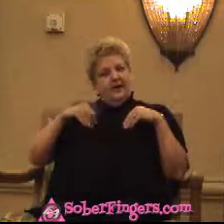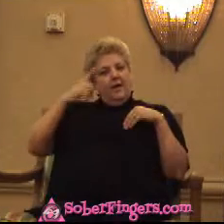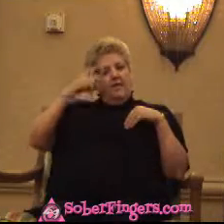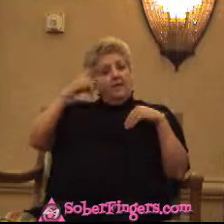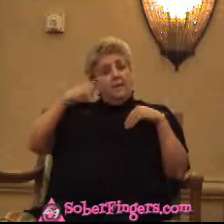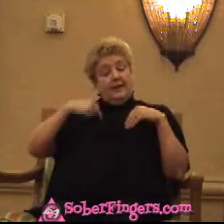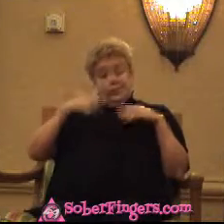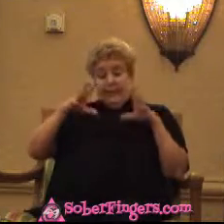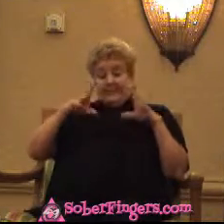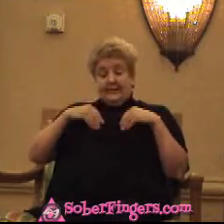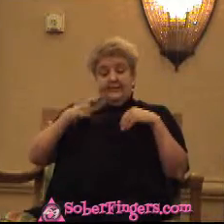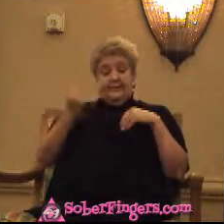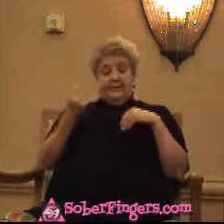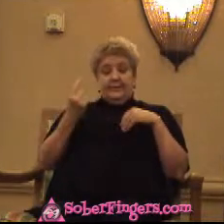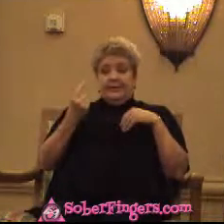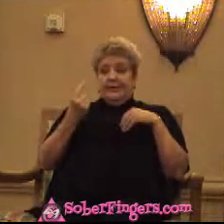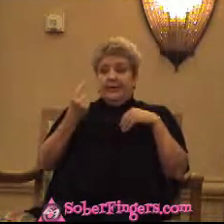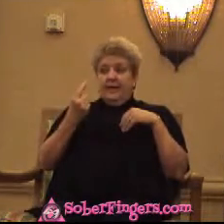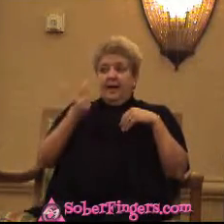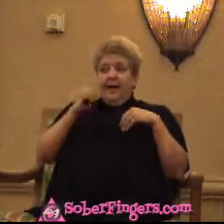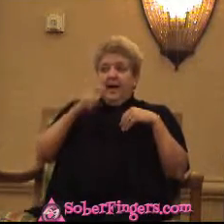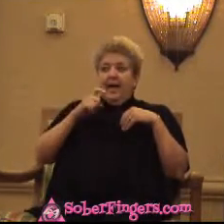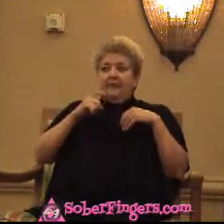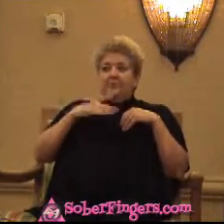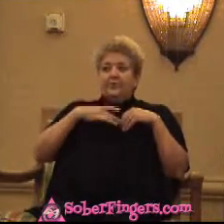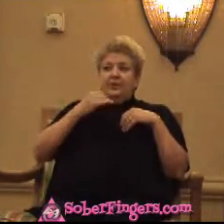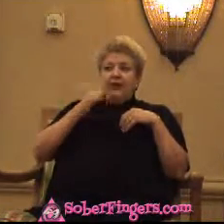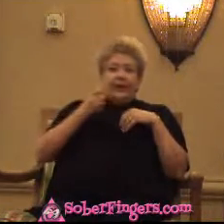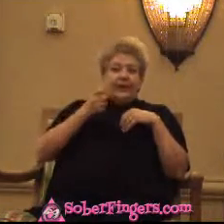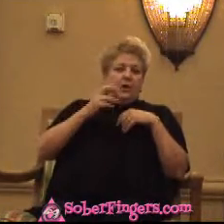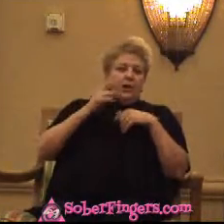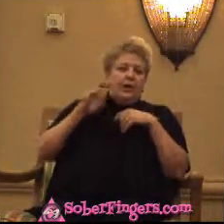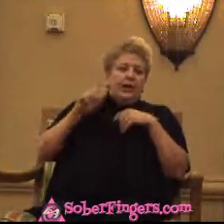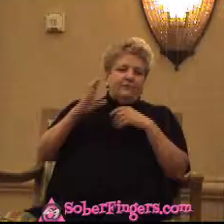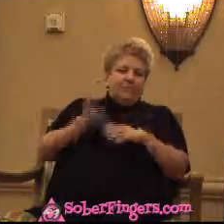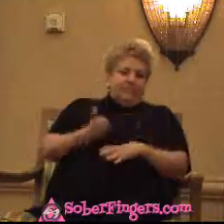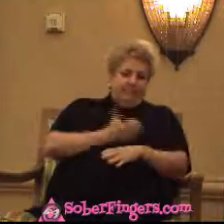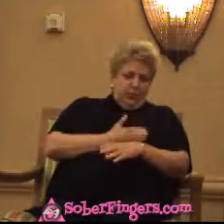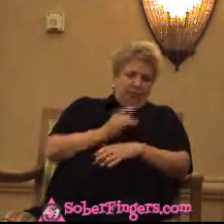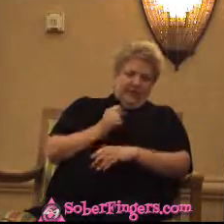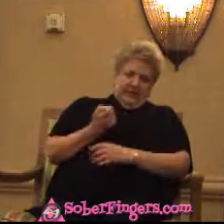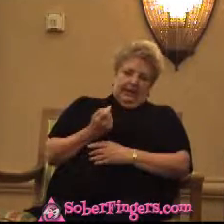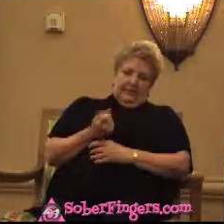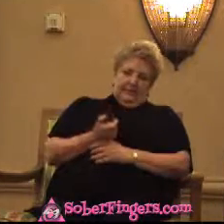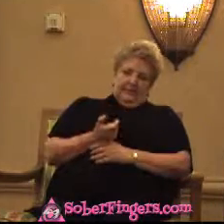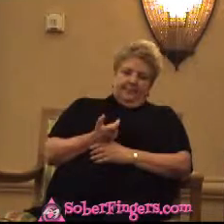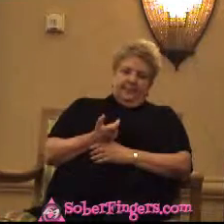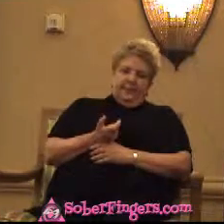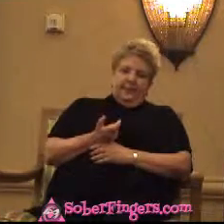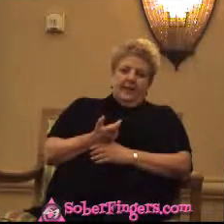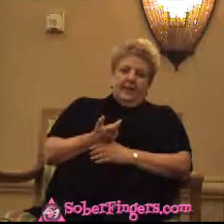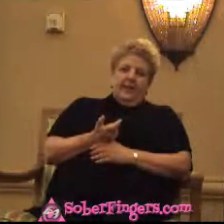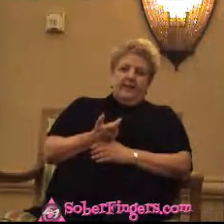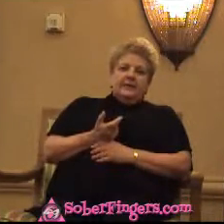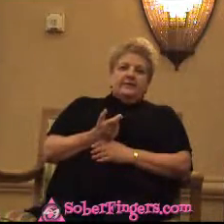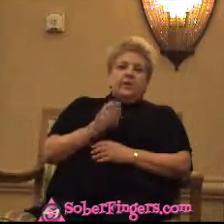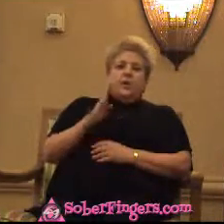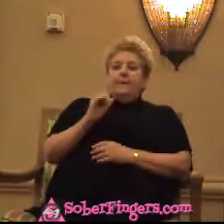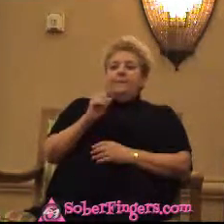I gotta either like it or I gotta approve of it a little bit. And Betty Ann went in to feed the babies one morning, and she picked up one of the babies,